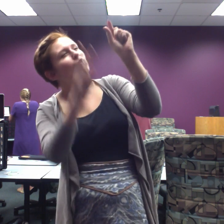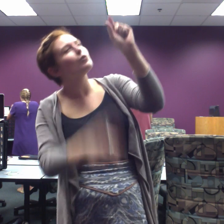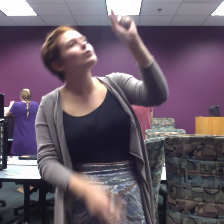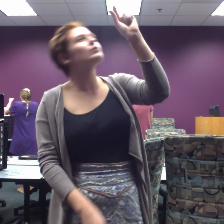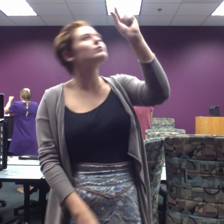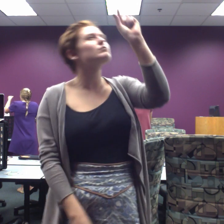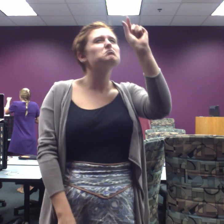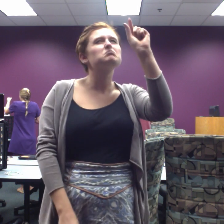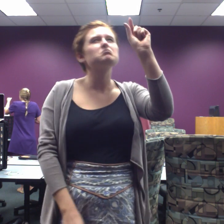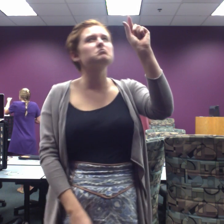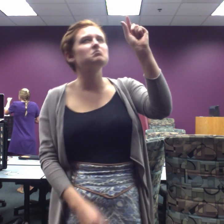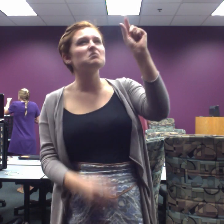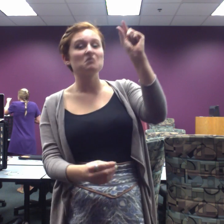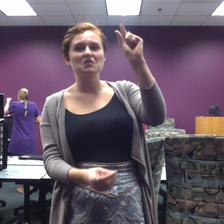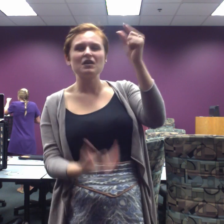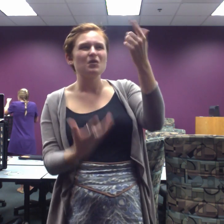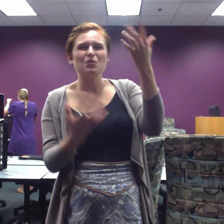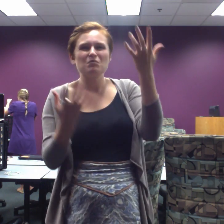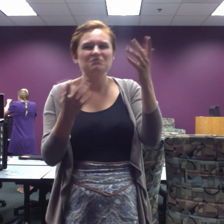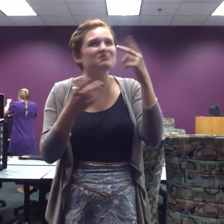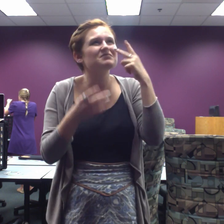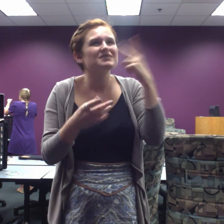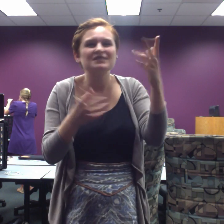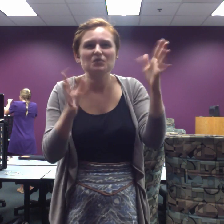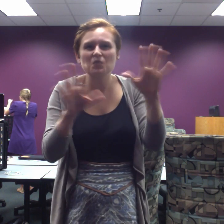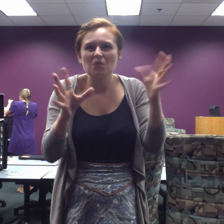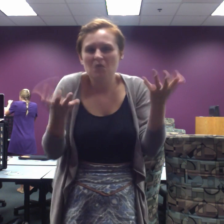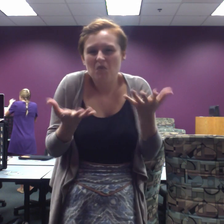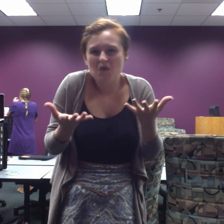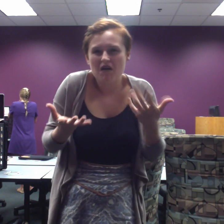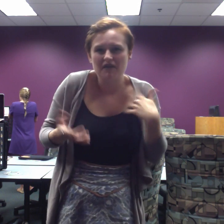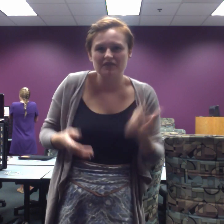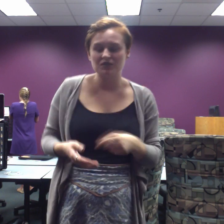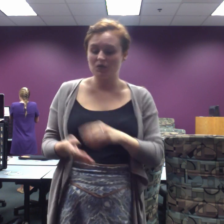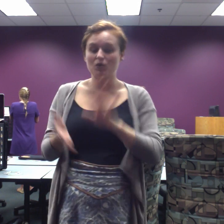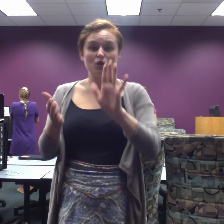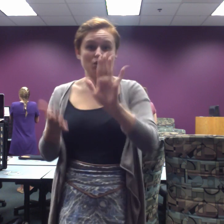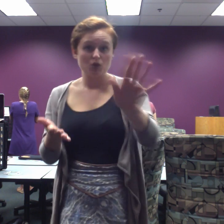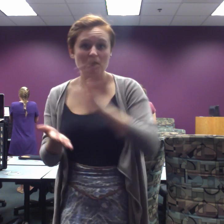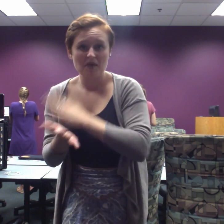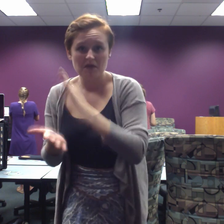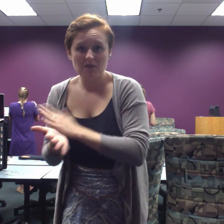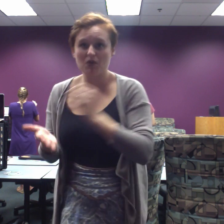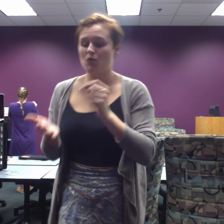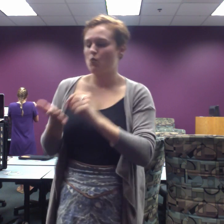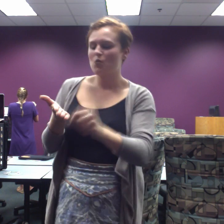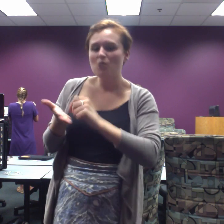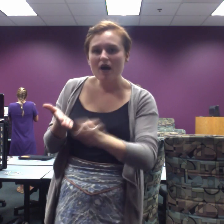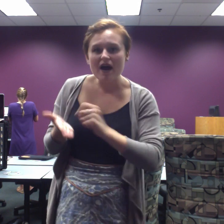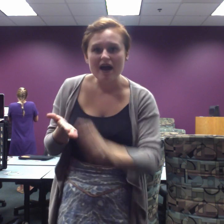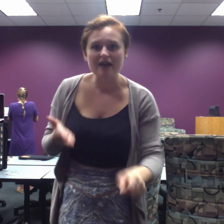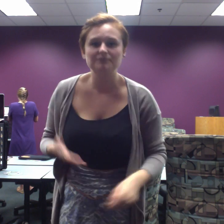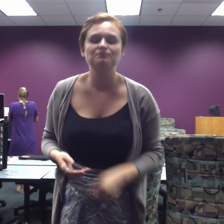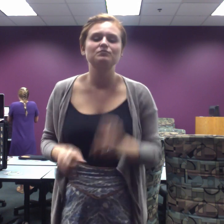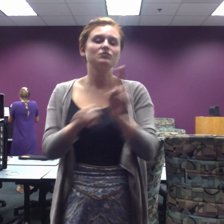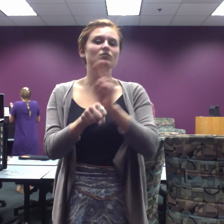your paper you have an area to do that. Ready? Next we'll be using the 4 different solutions, and we'll